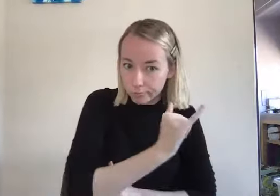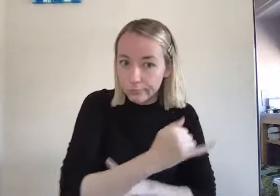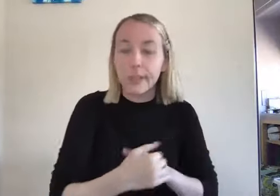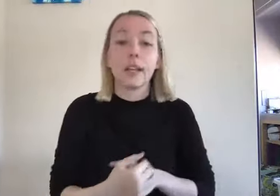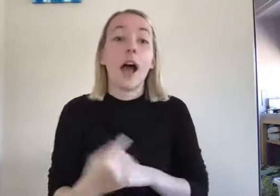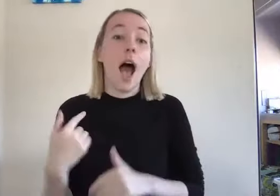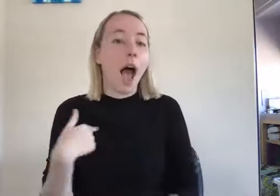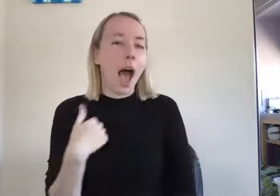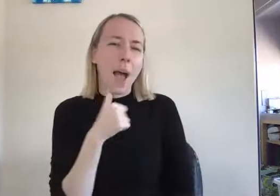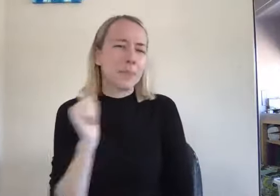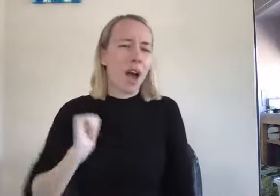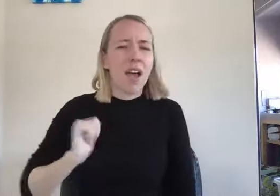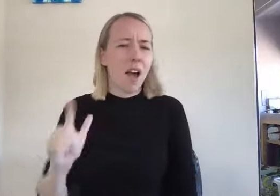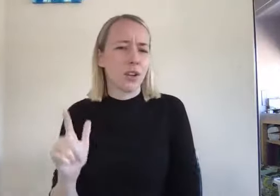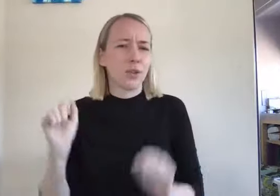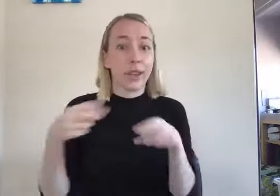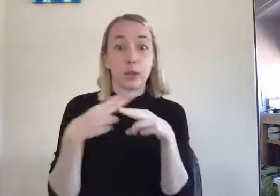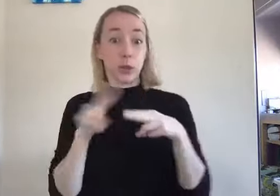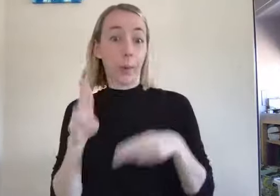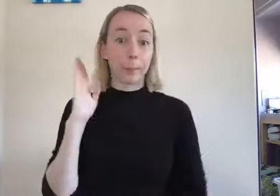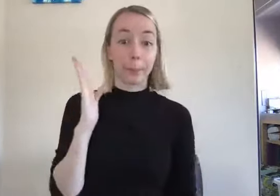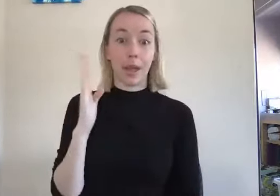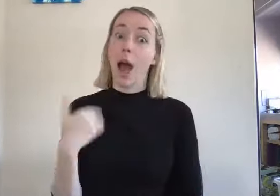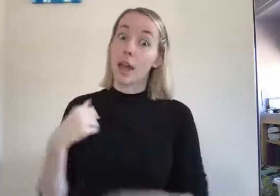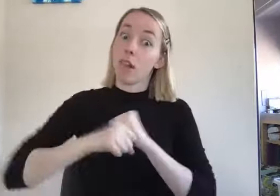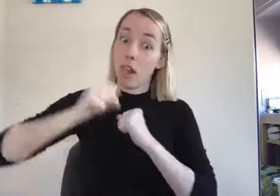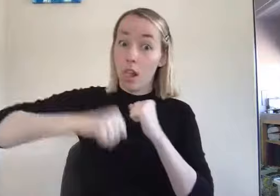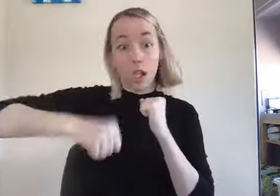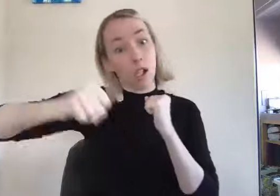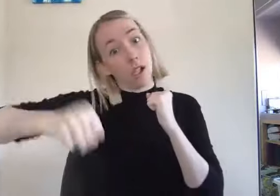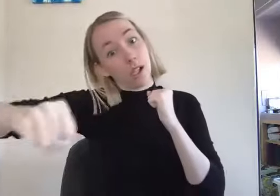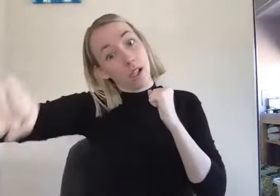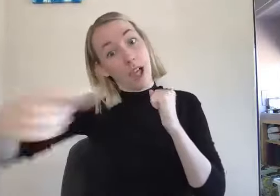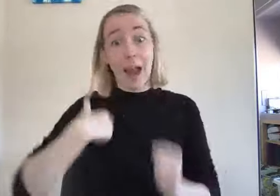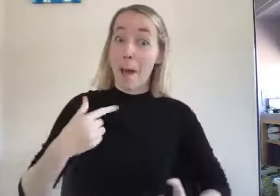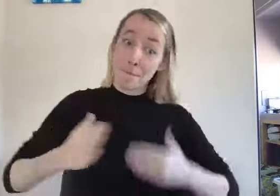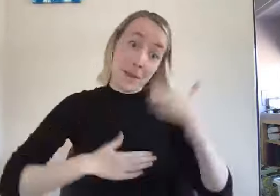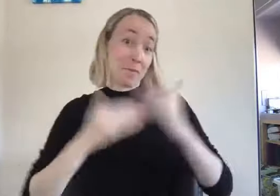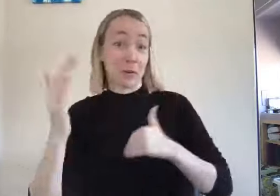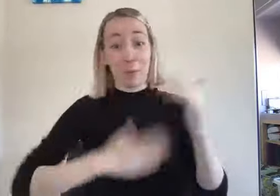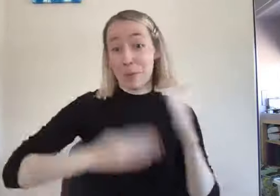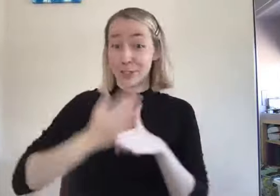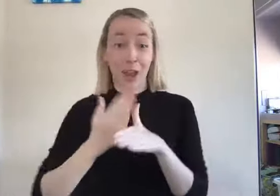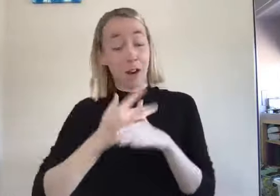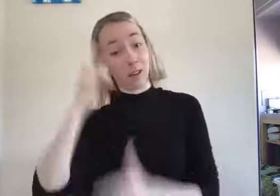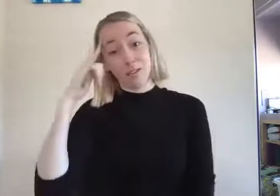because I can, I'm not one of those Al-Anons who doesn't have a lot to say. I got a lot to say and I have no problem saying it. So there you are.